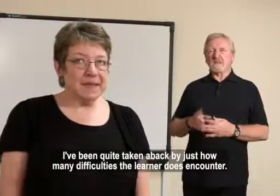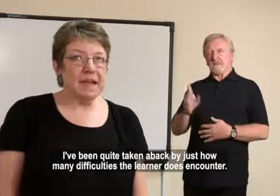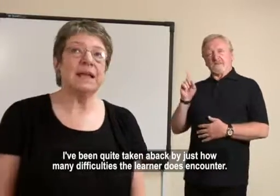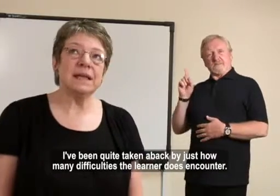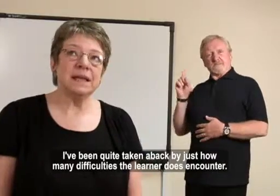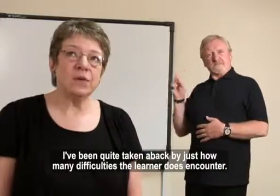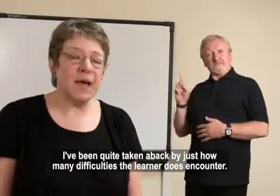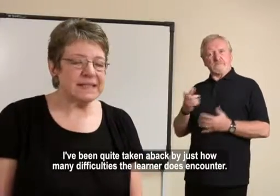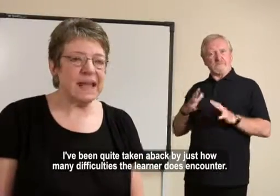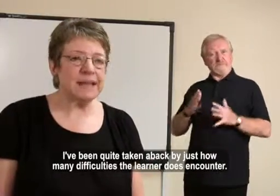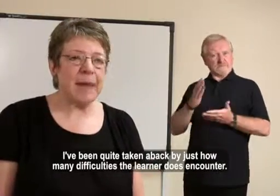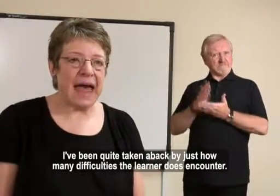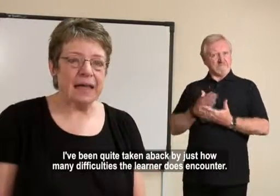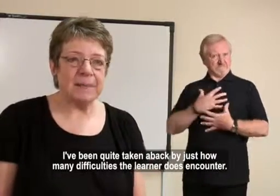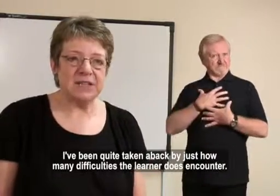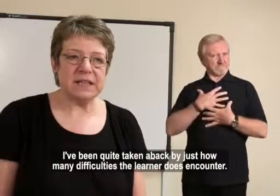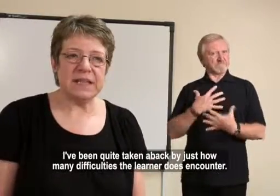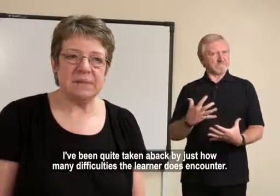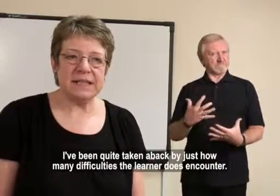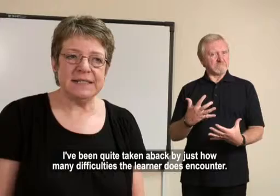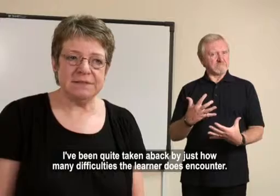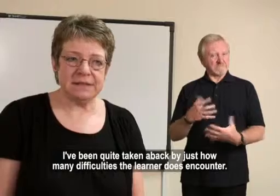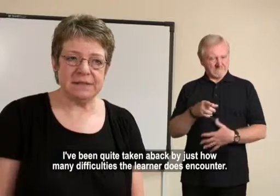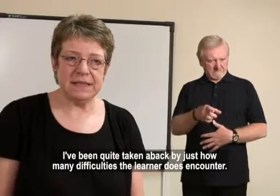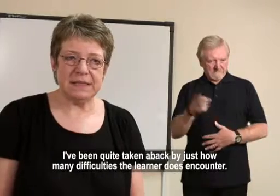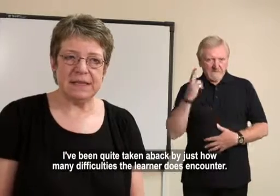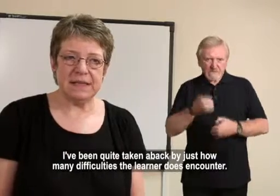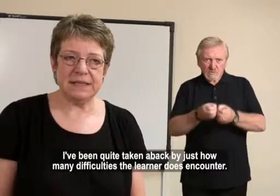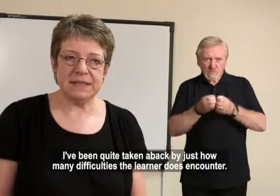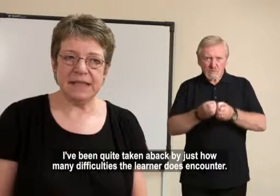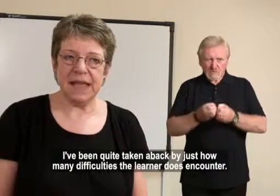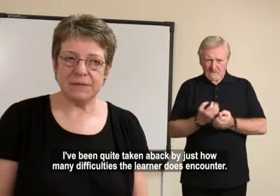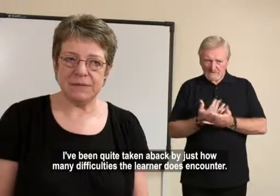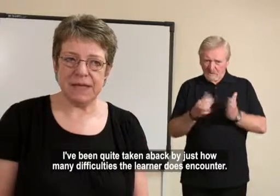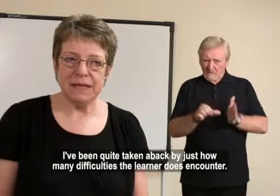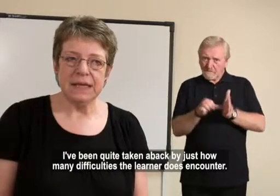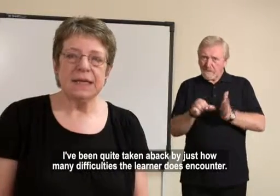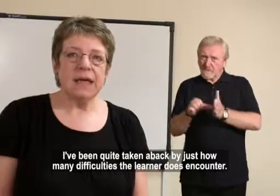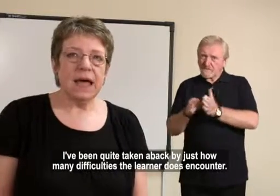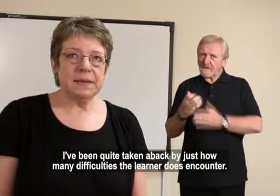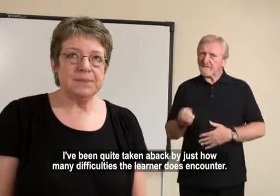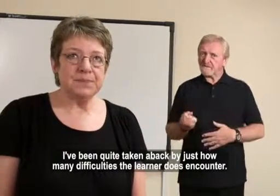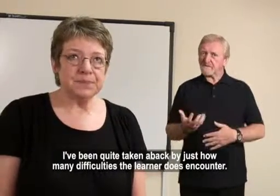I've been quite taken aback by just how many difficulties the learner does encounter.